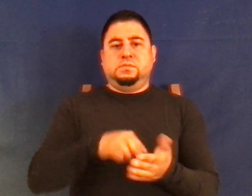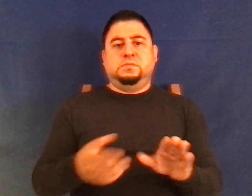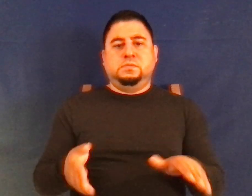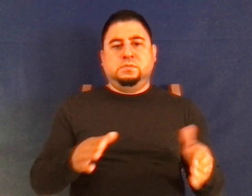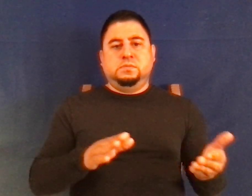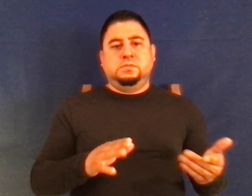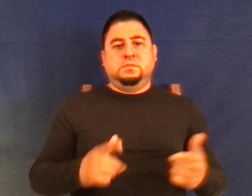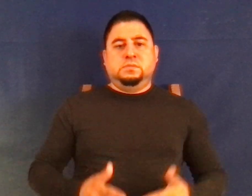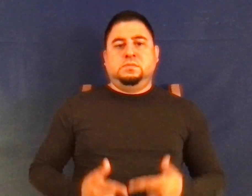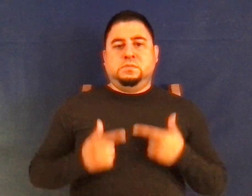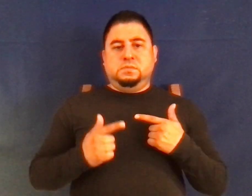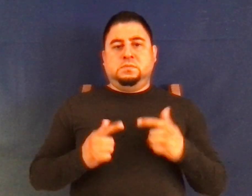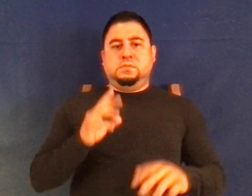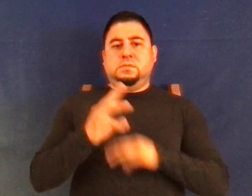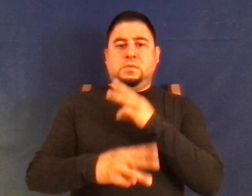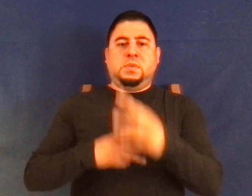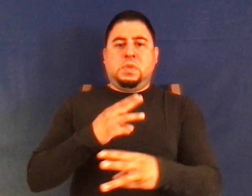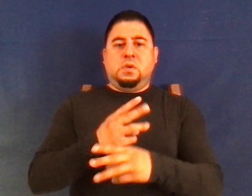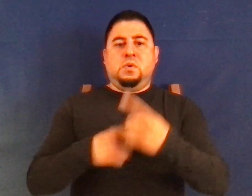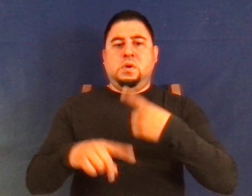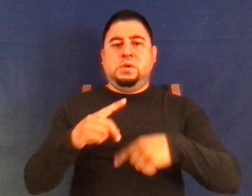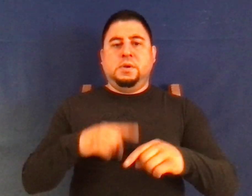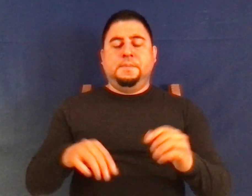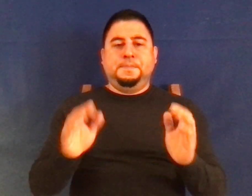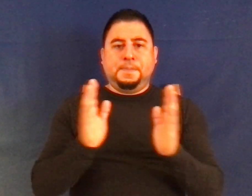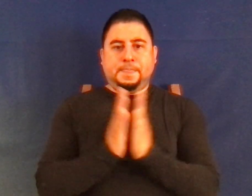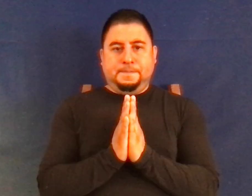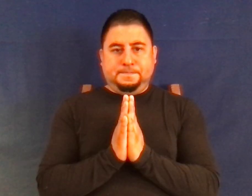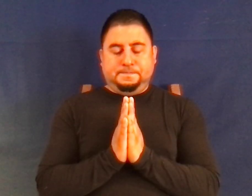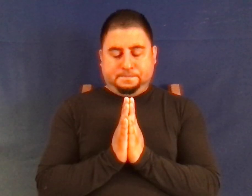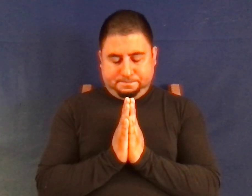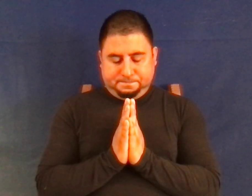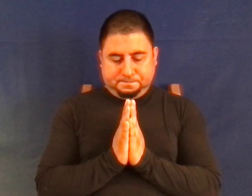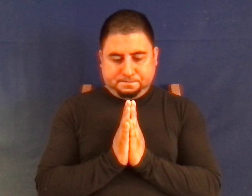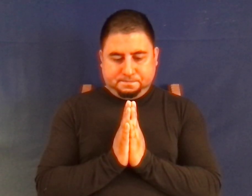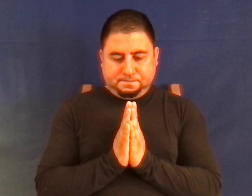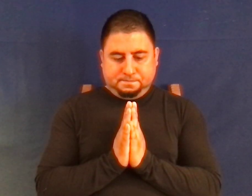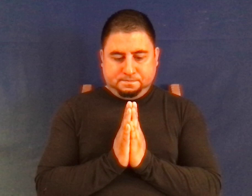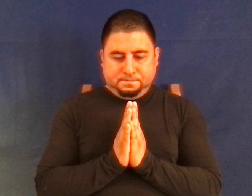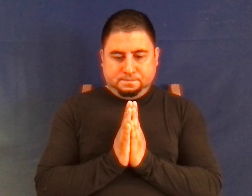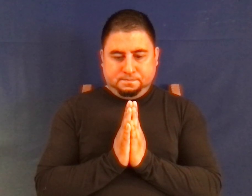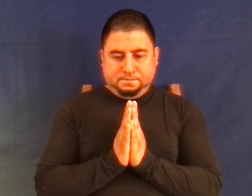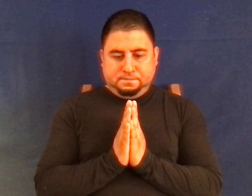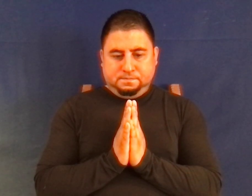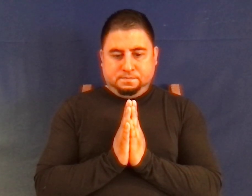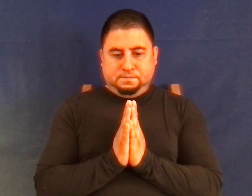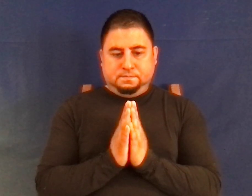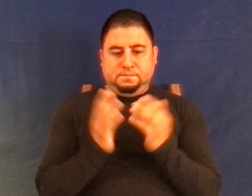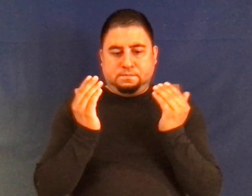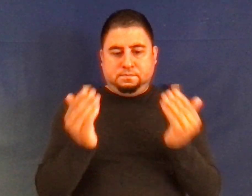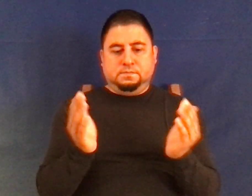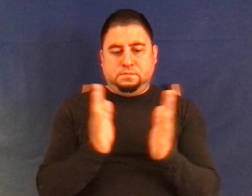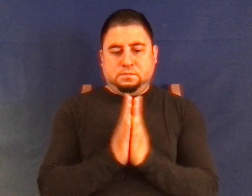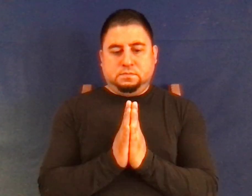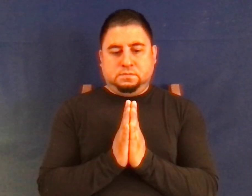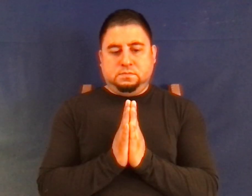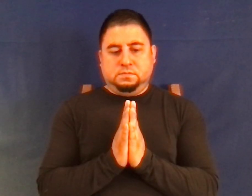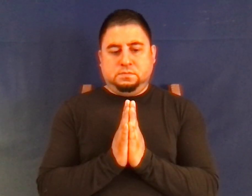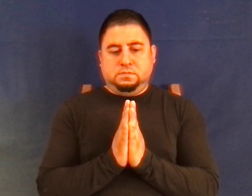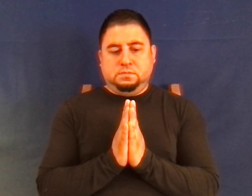resurrection of the dead and the life of the world to come. Amen. Let us pray. With